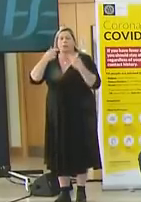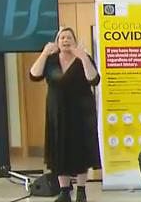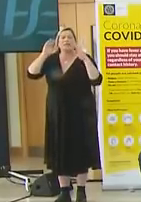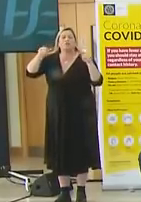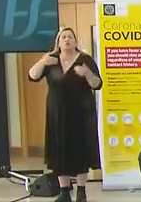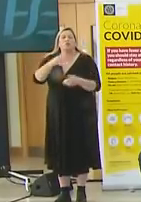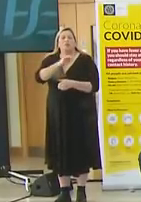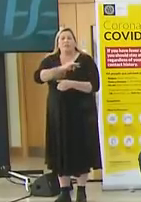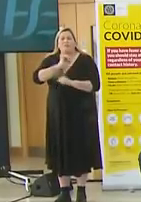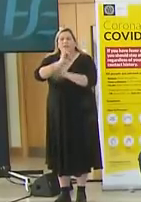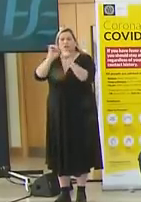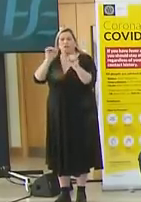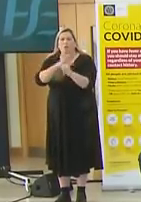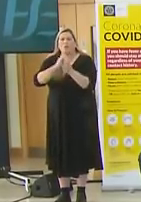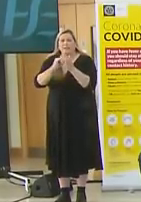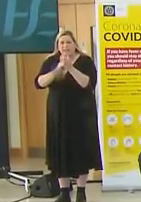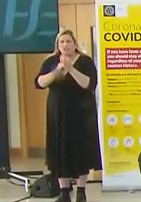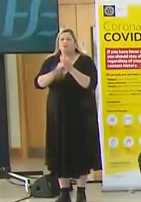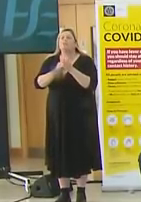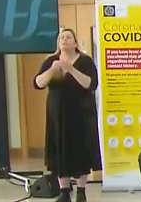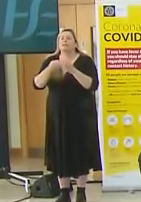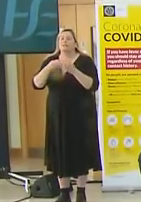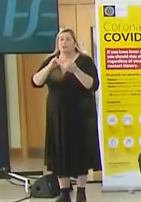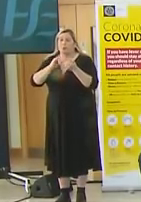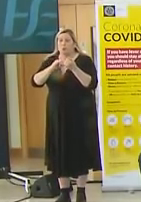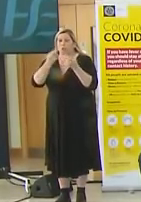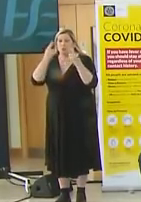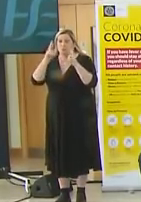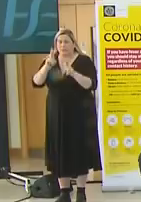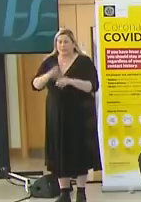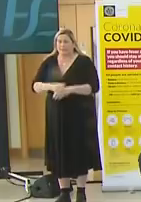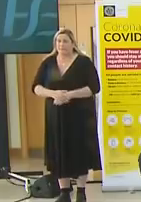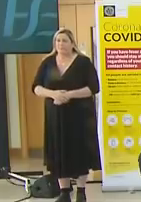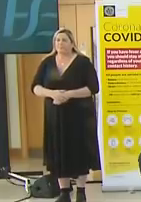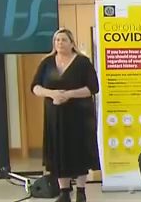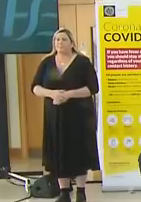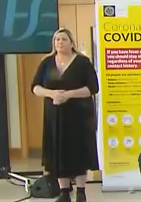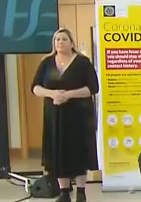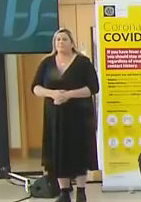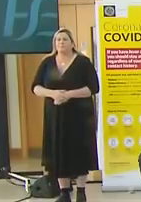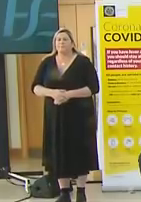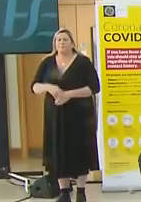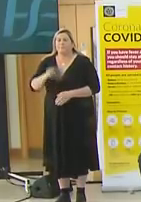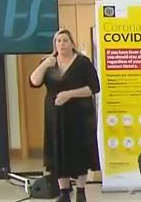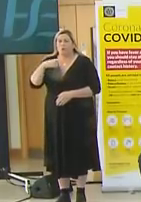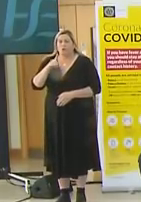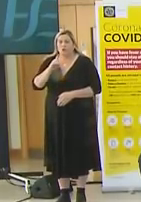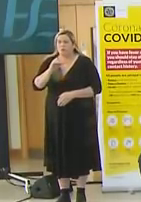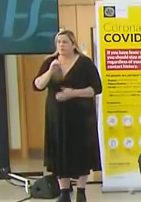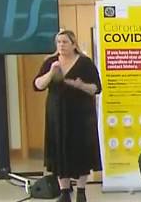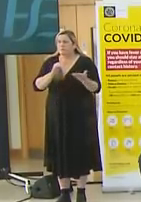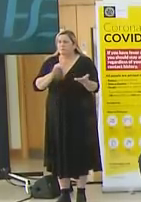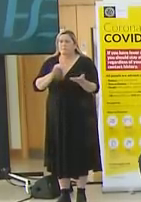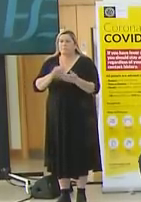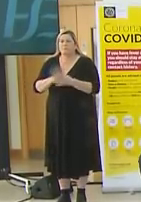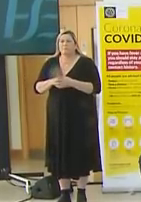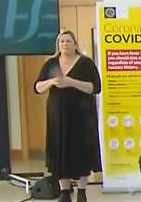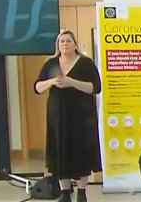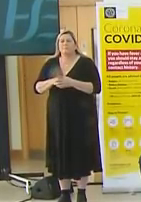yourself and the organisation you're asking the question on behalf of, please. So, Sinead, you have your hand up there, so we'll start with